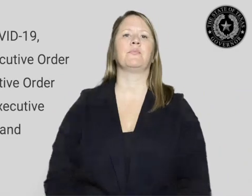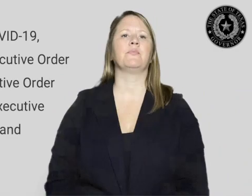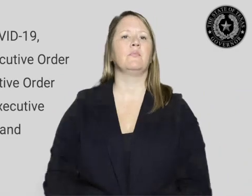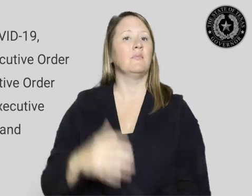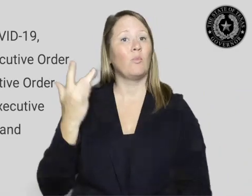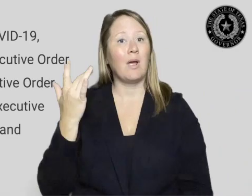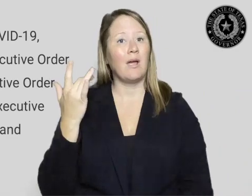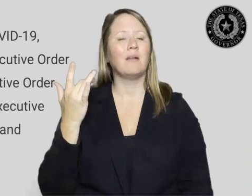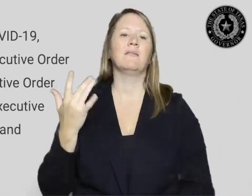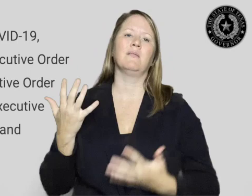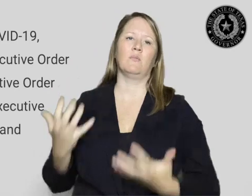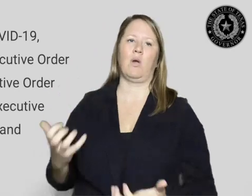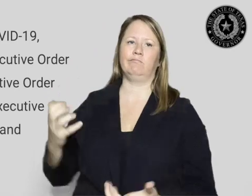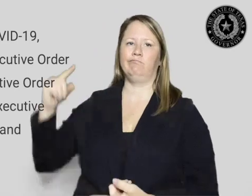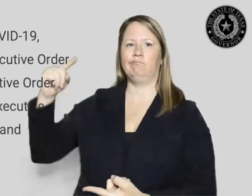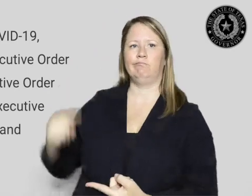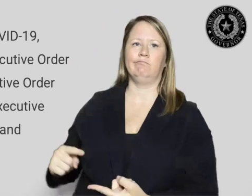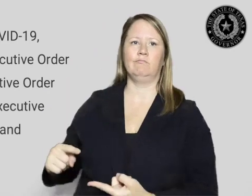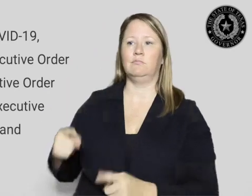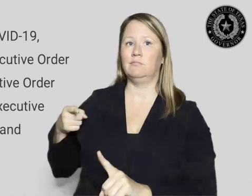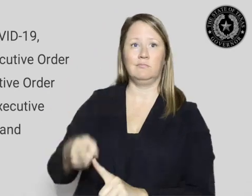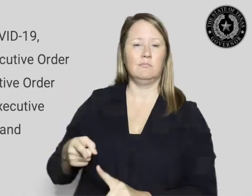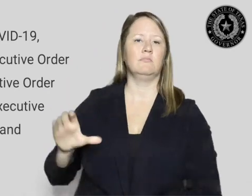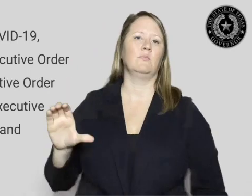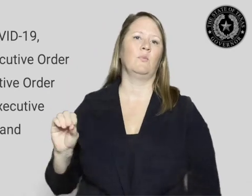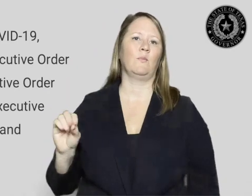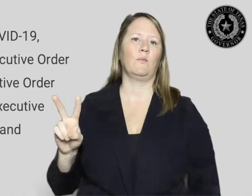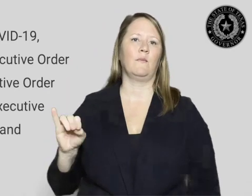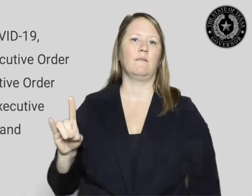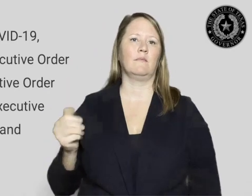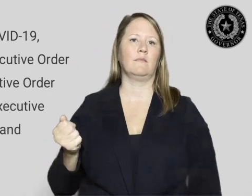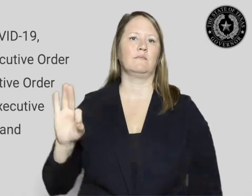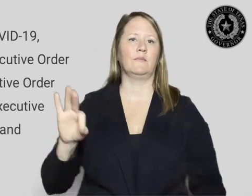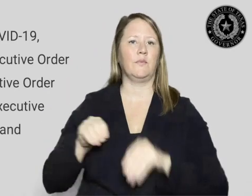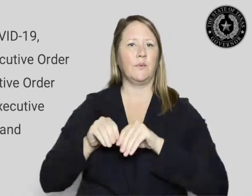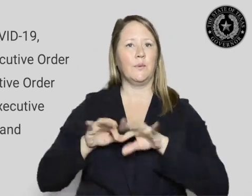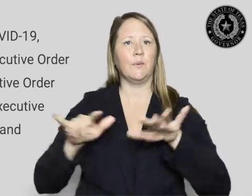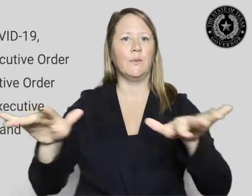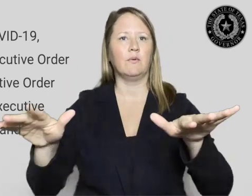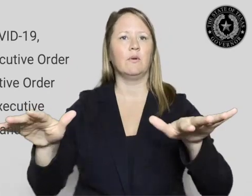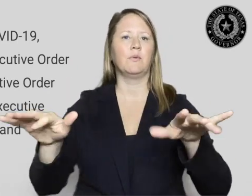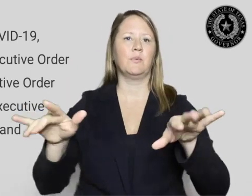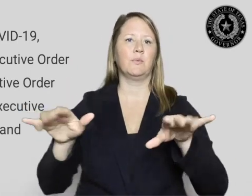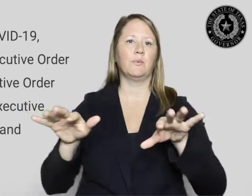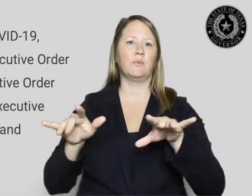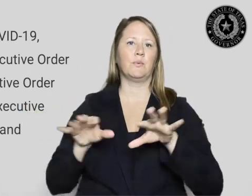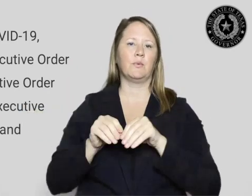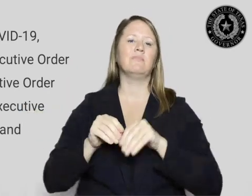Order GA-14, and Executive Order GA-16. And